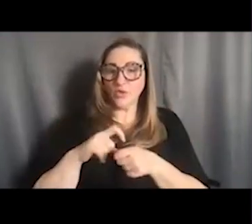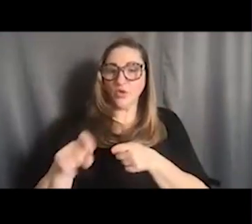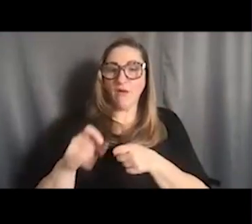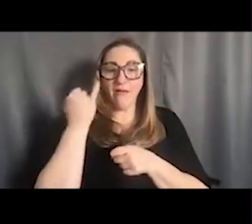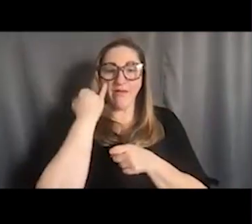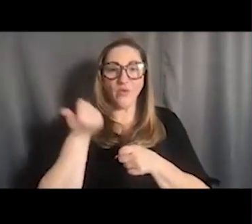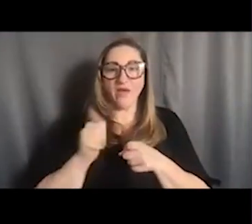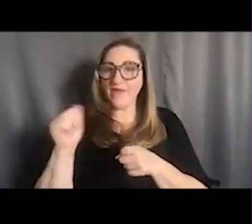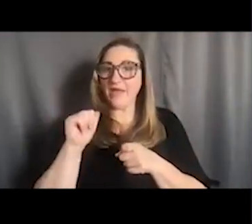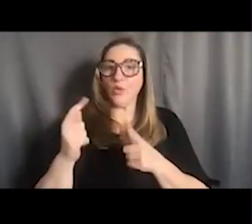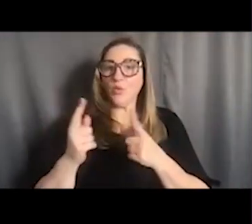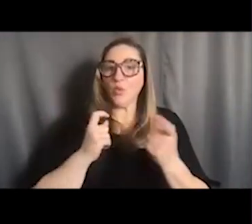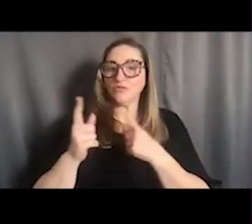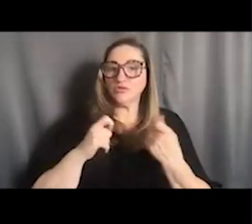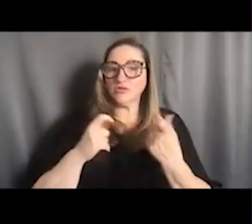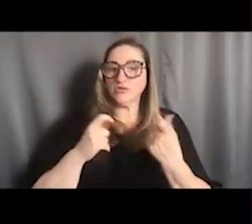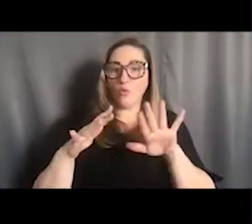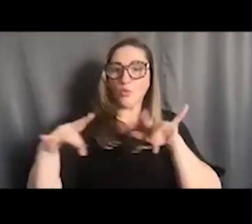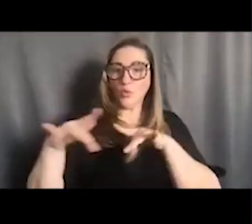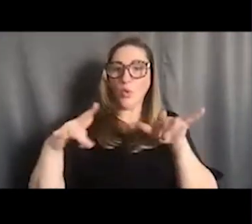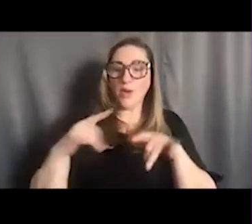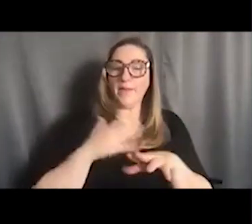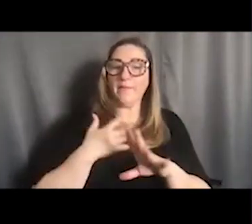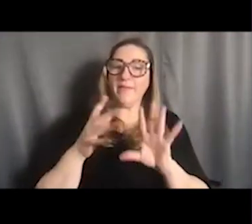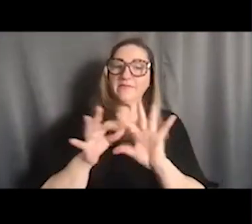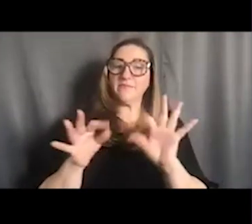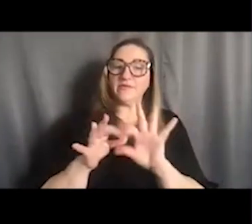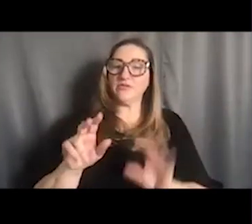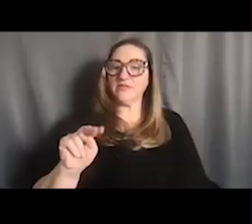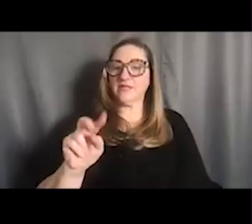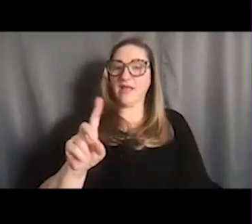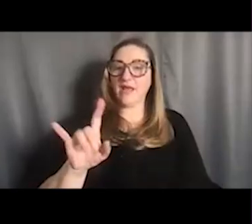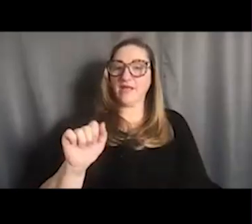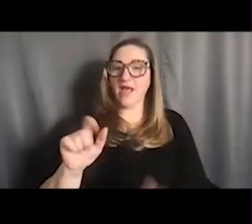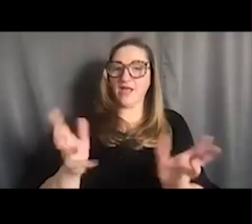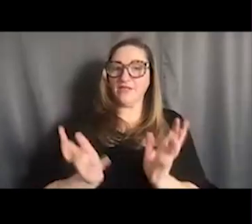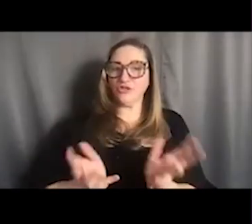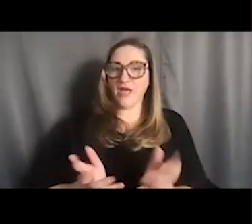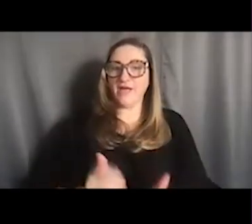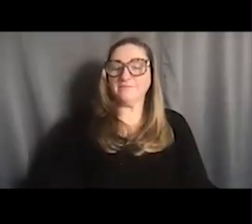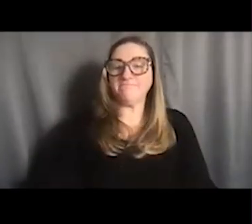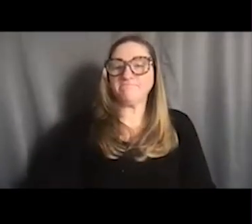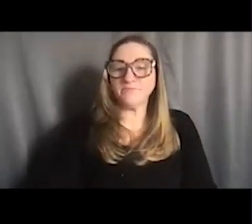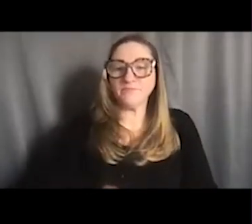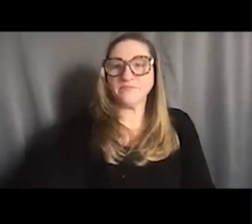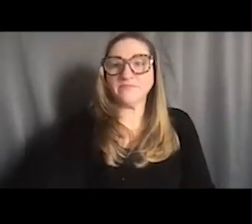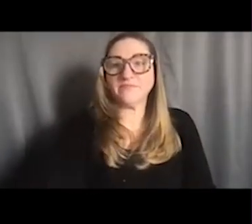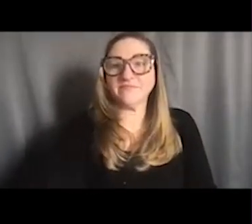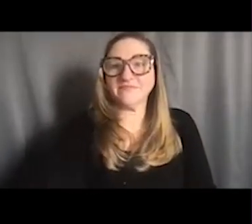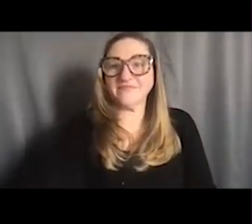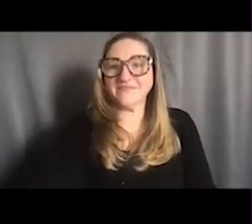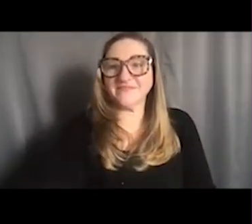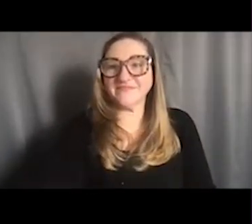or concerns about recording, feel free to message Nadia in the chat. All right. Today we will have